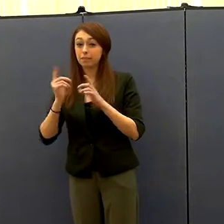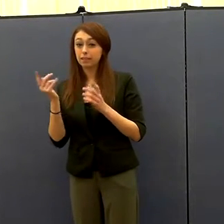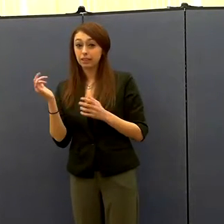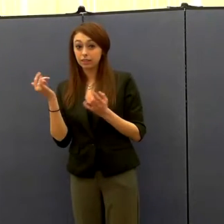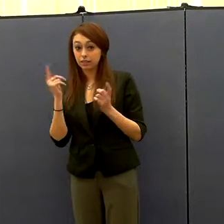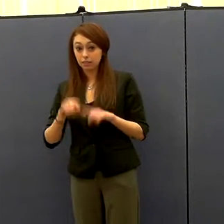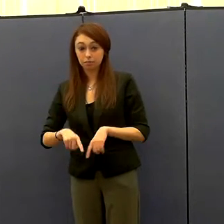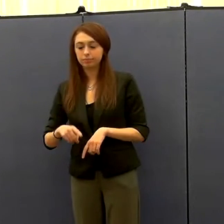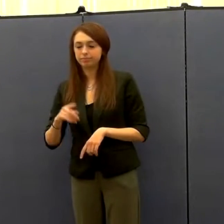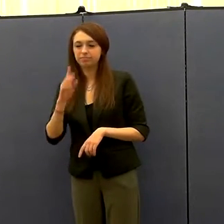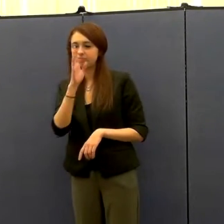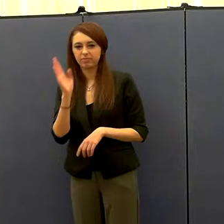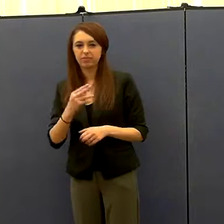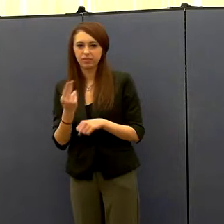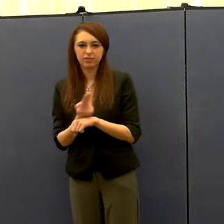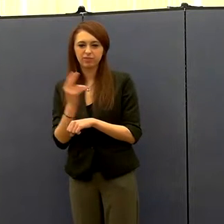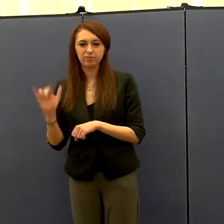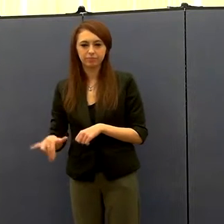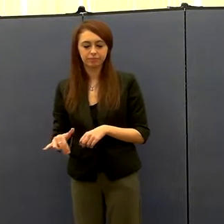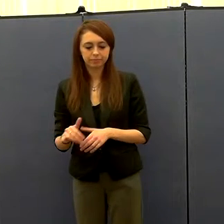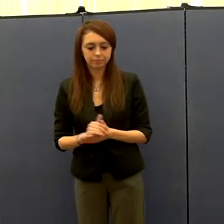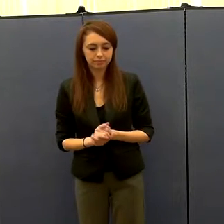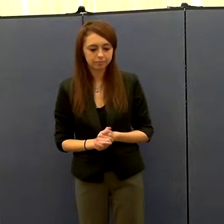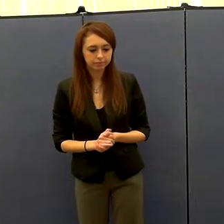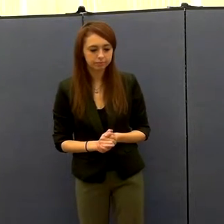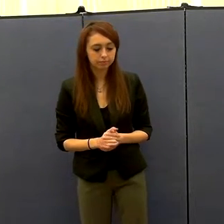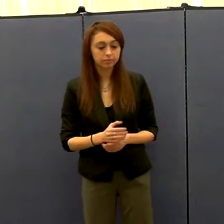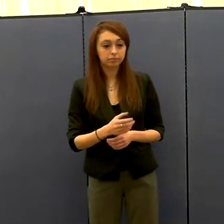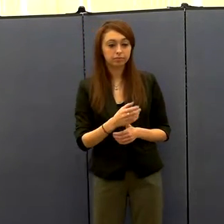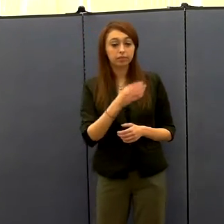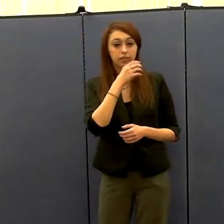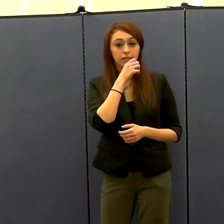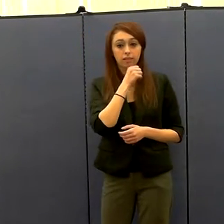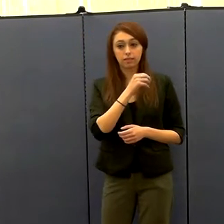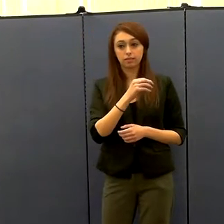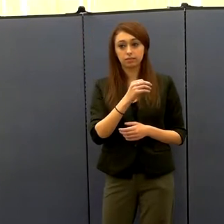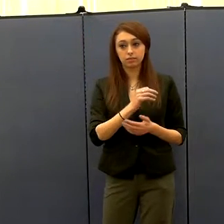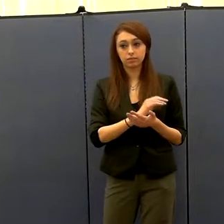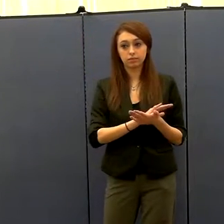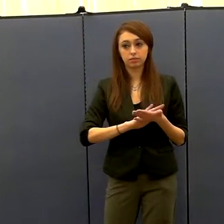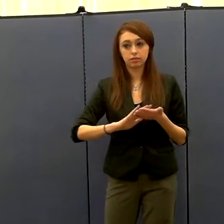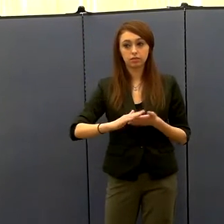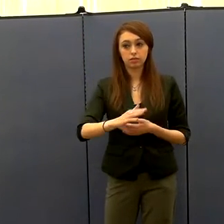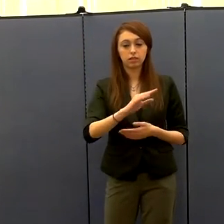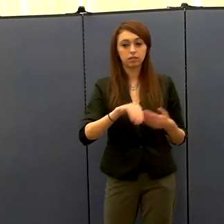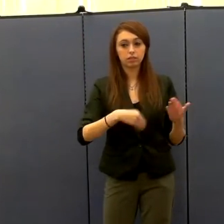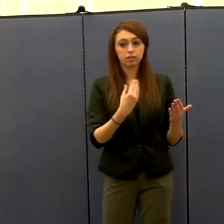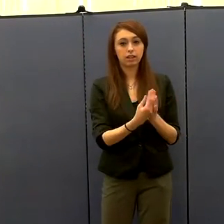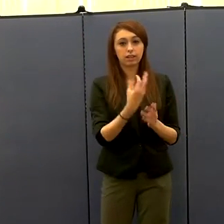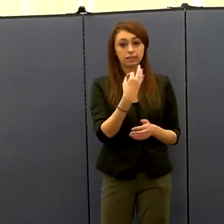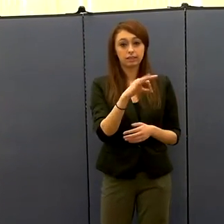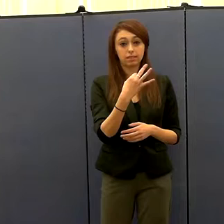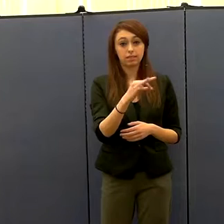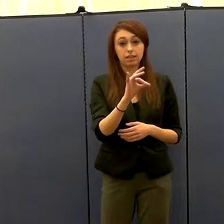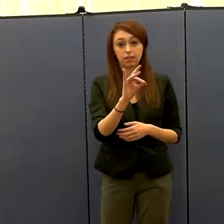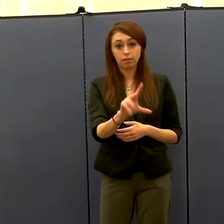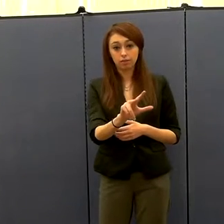was 1983, was the year they opened a computer center, and all the students could sign up for computer time and use